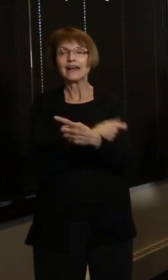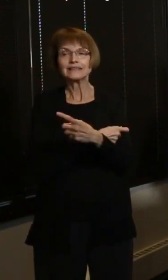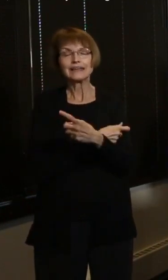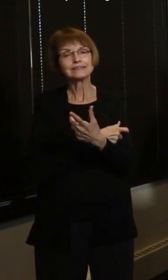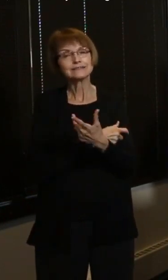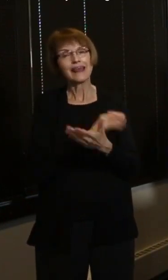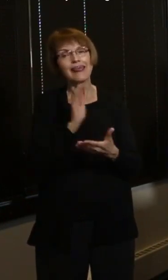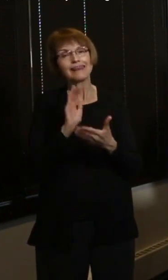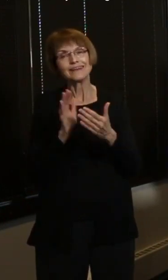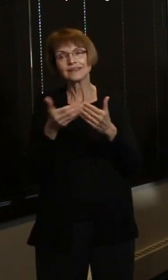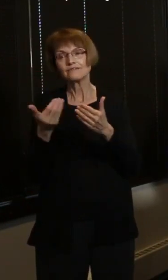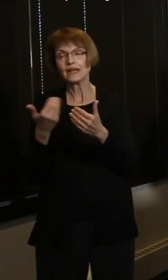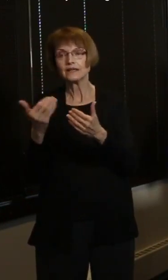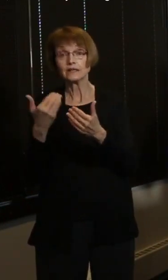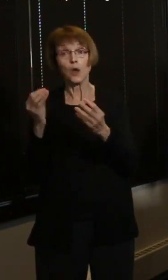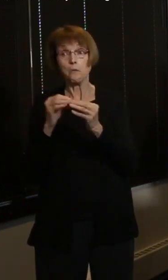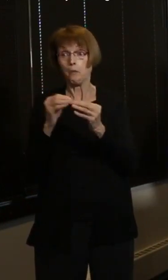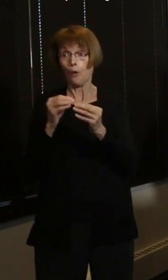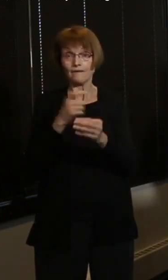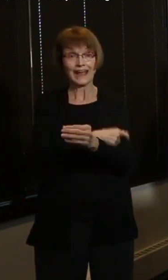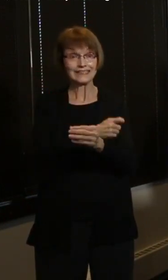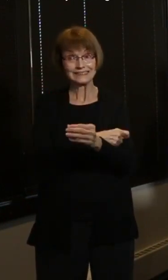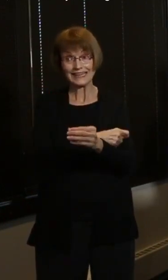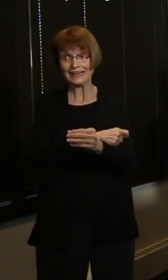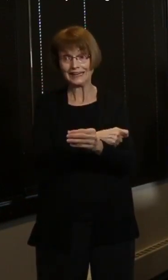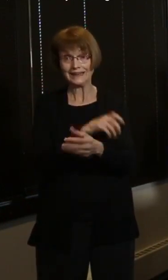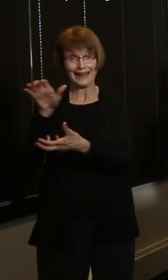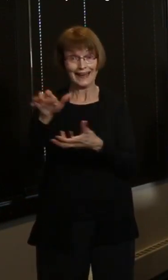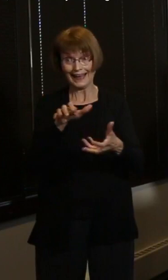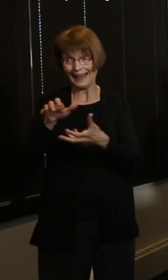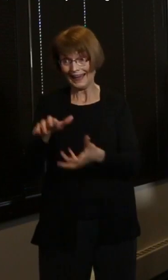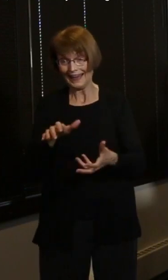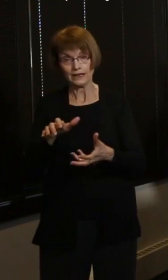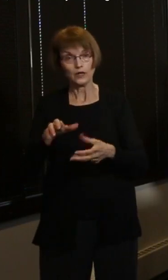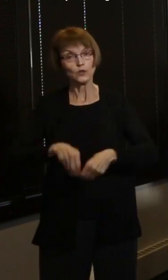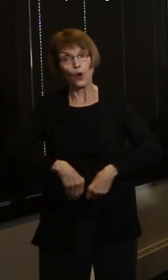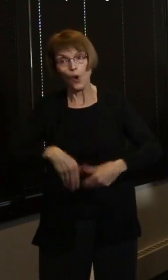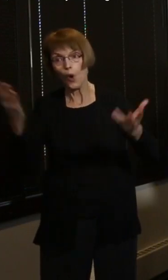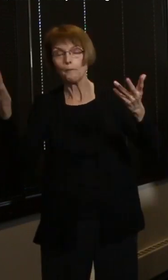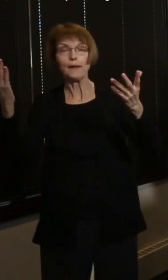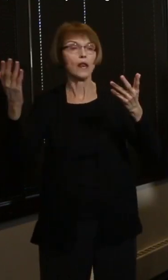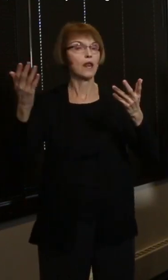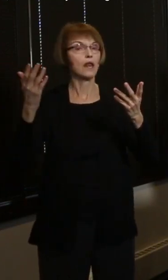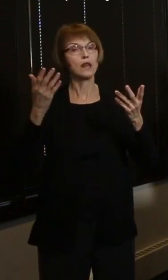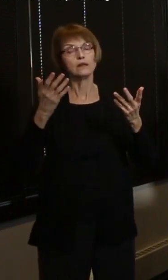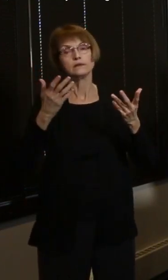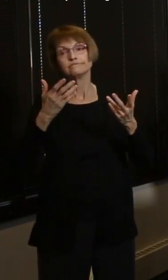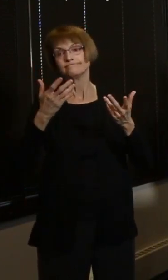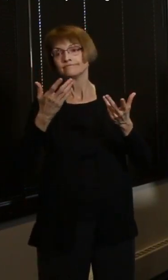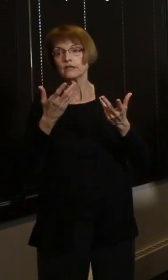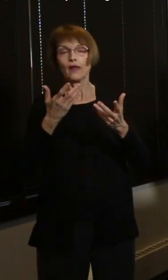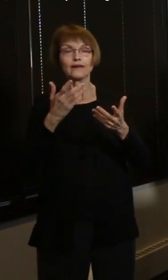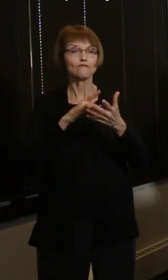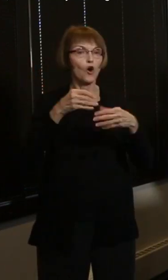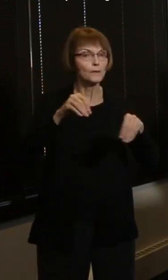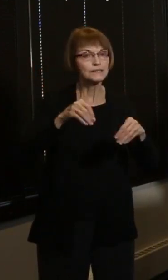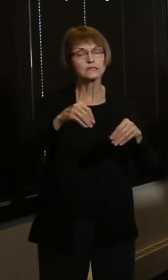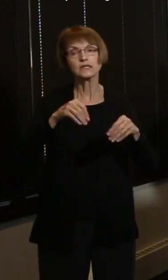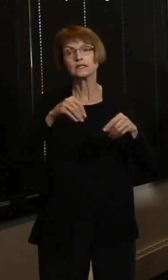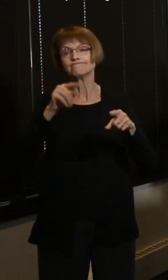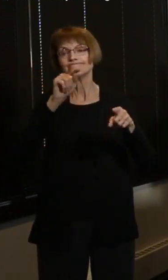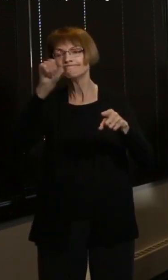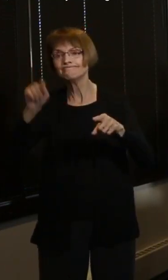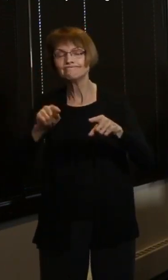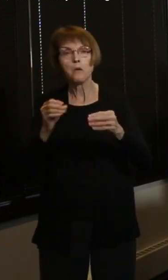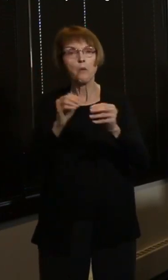more vaccine out in the community, you can open it up to more people that can do vaccination, such as pharmacies and things like that. And so it